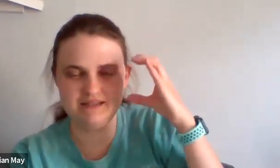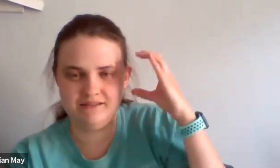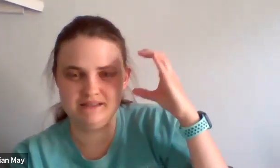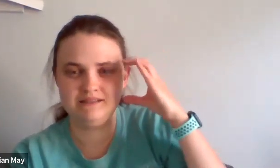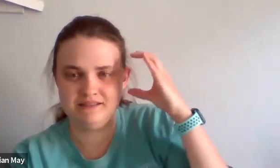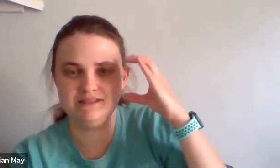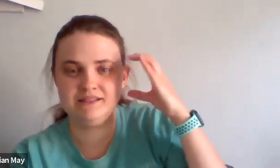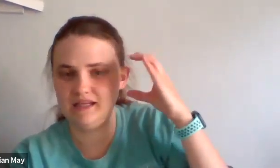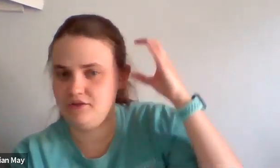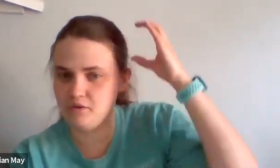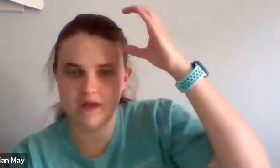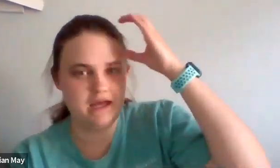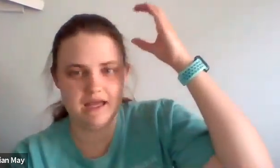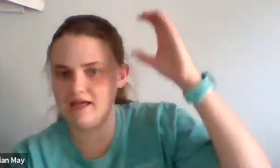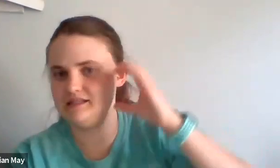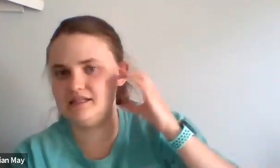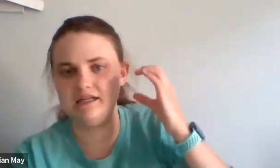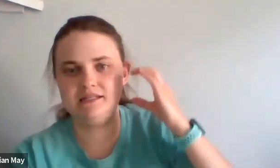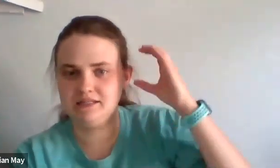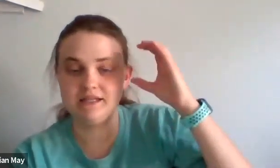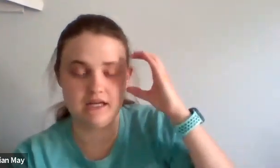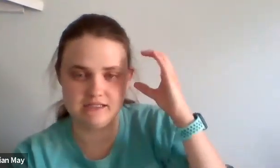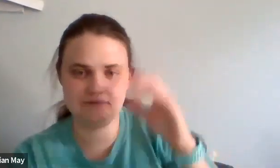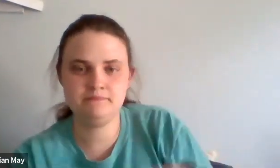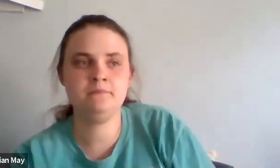Cousin. Either way, cousin.